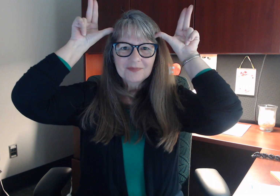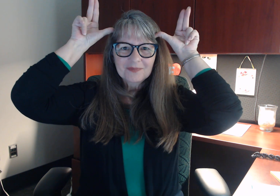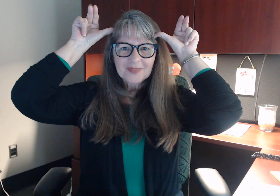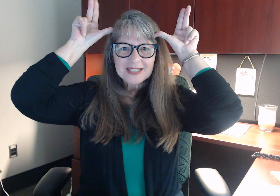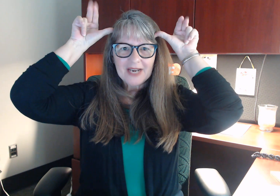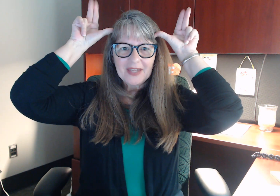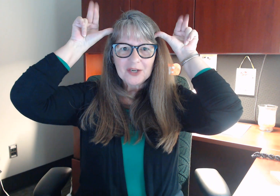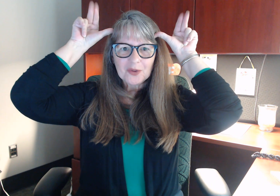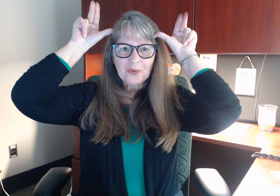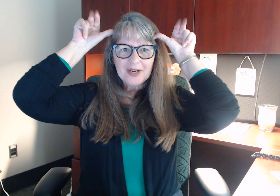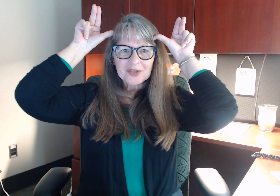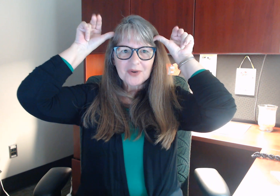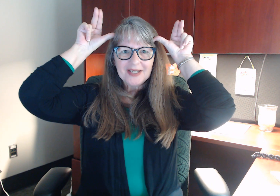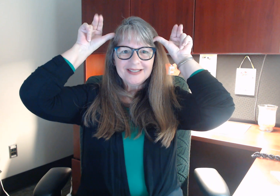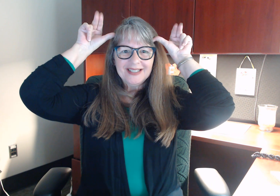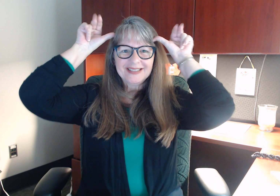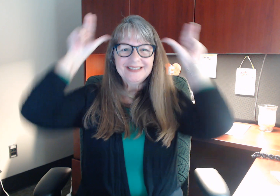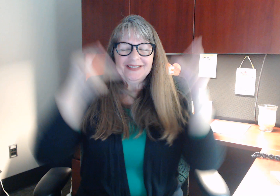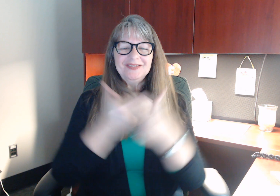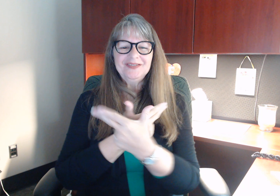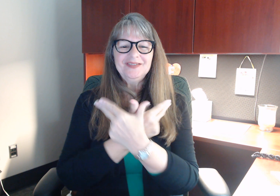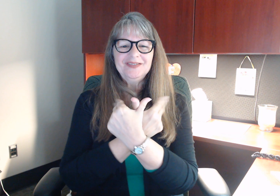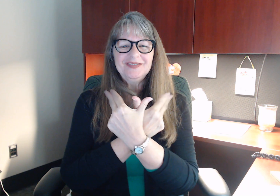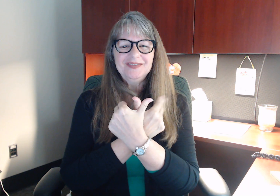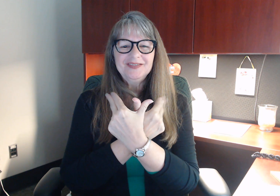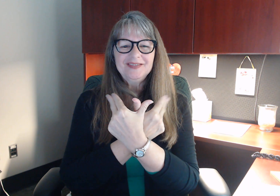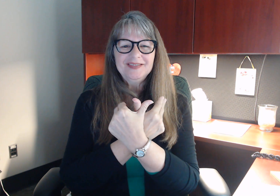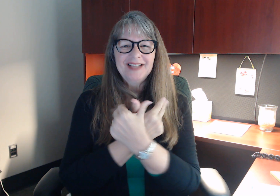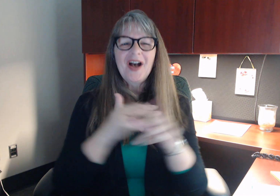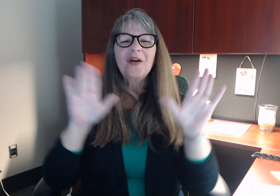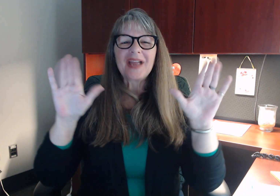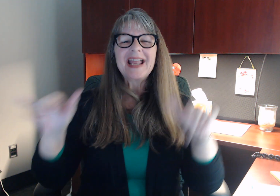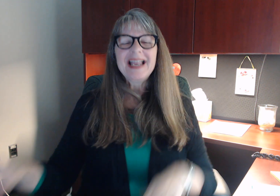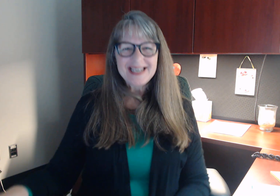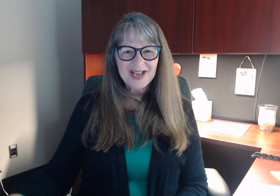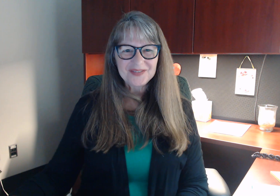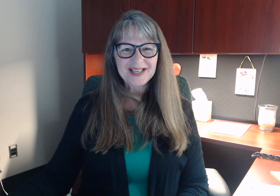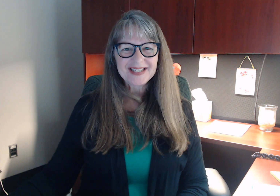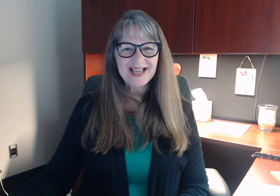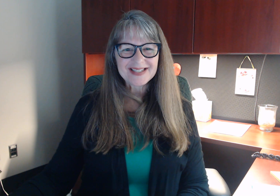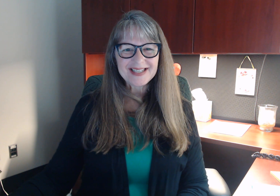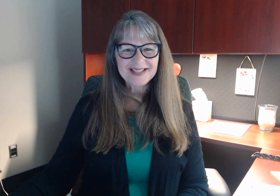It's kind of the end of the credits, right? Okay, now I'm done. I'll see you later.